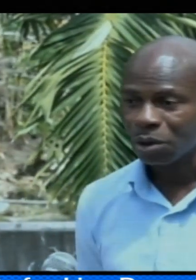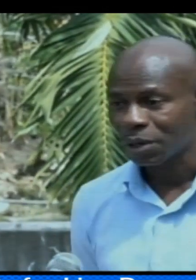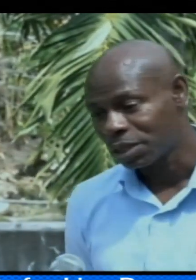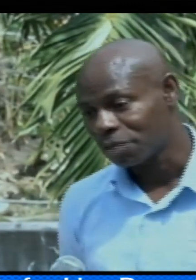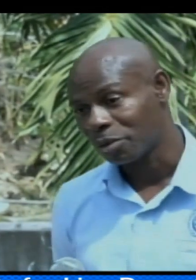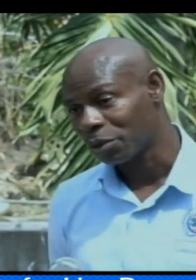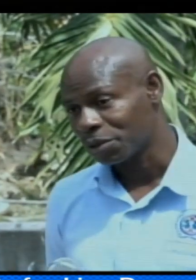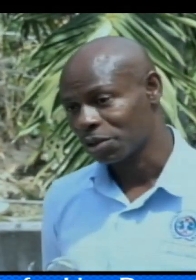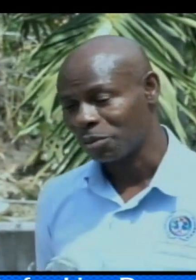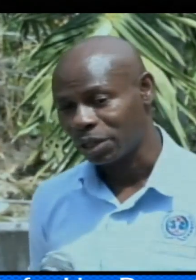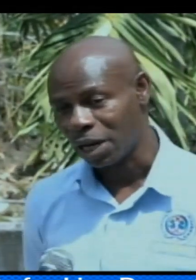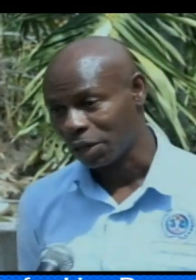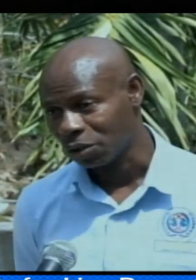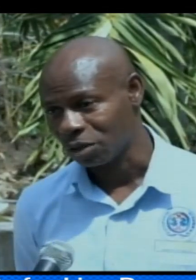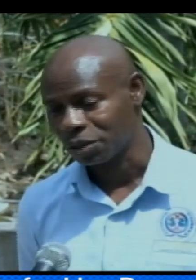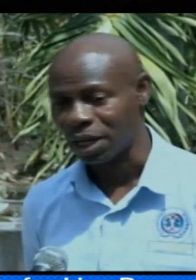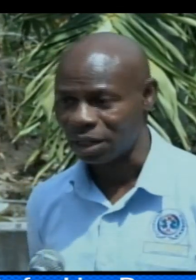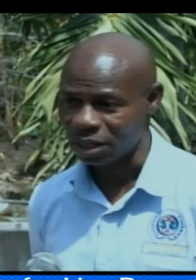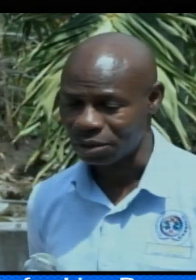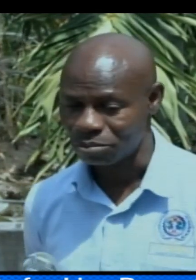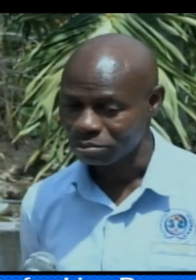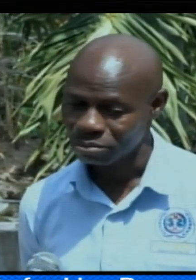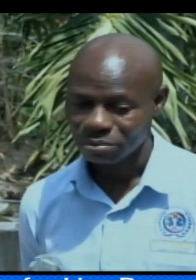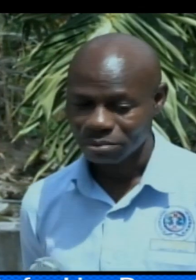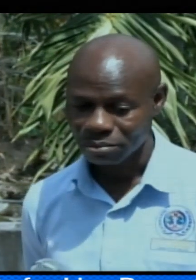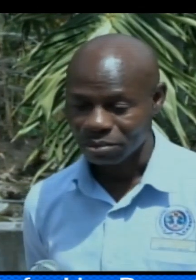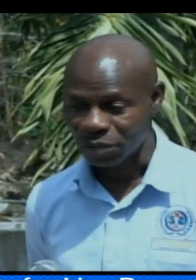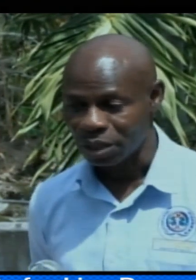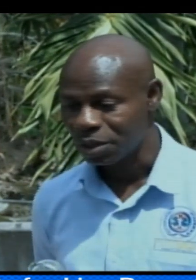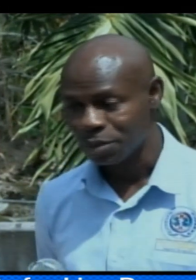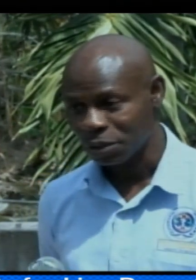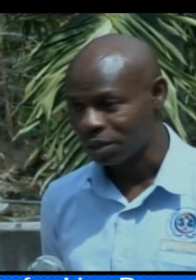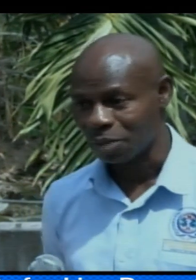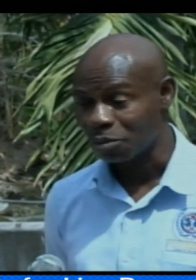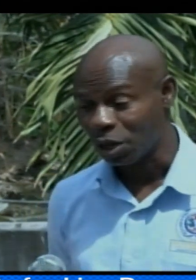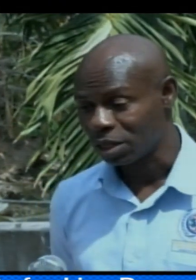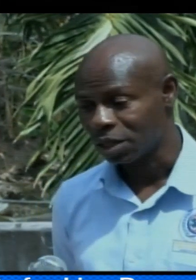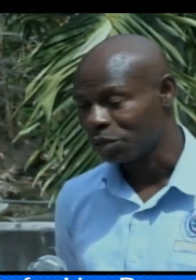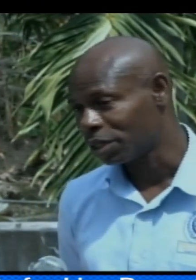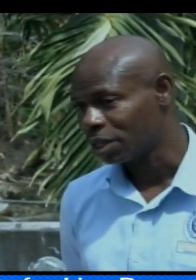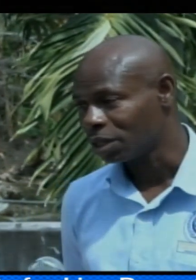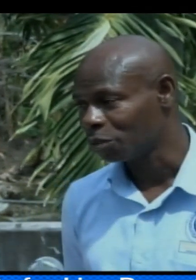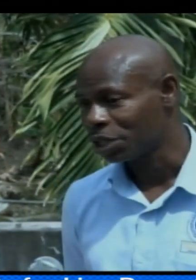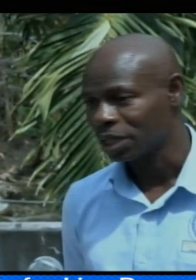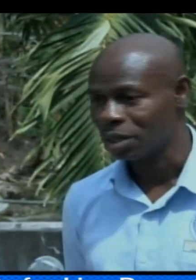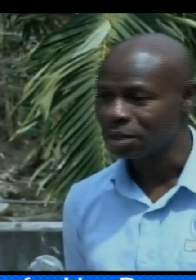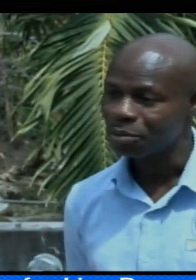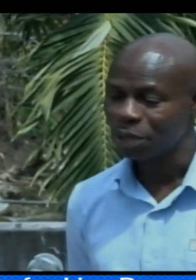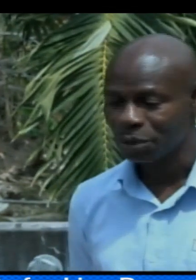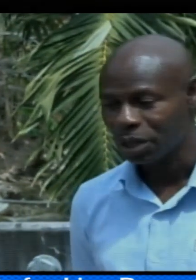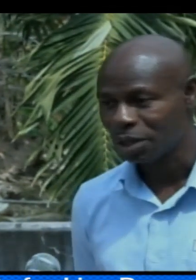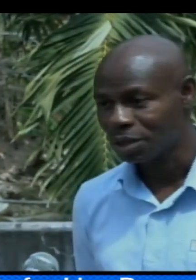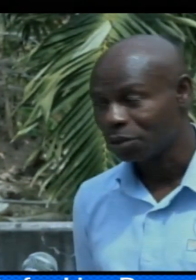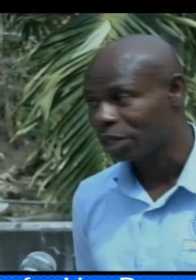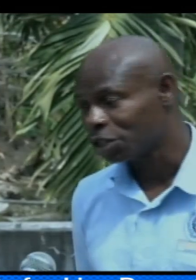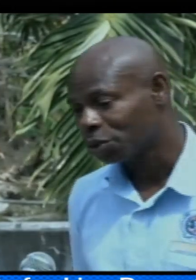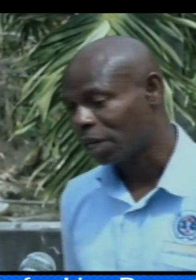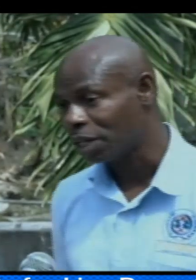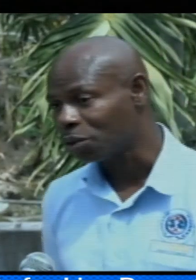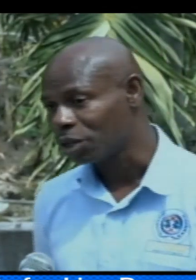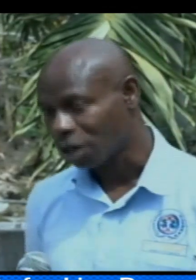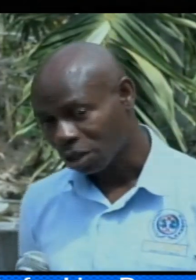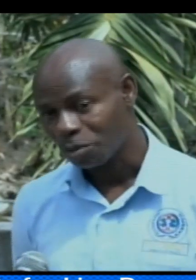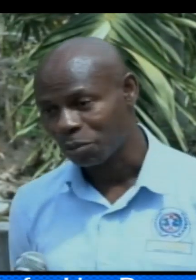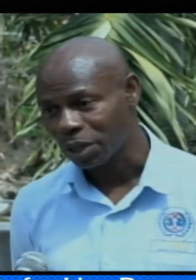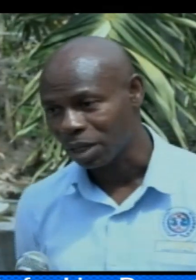mandatory quarantine for persons coming directly out of China, and these persons are monitored within the incubation period to ensure